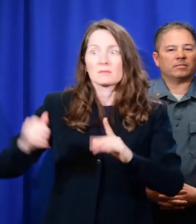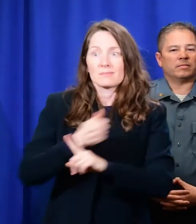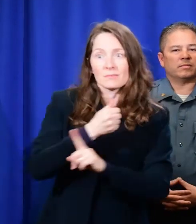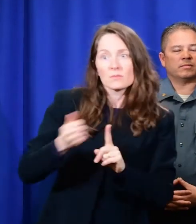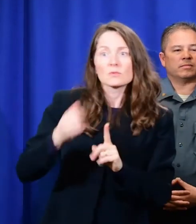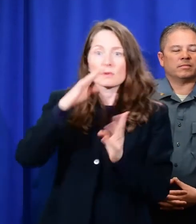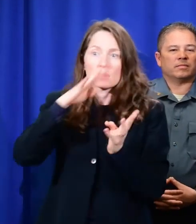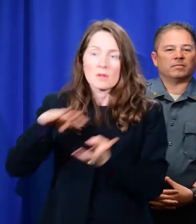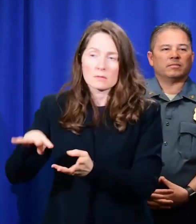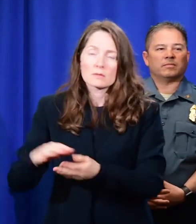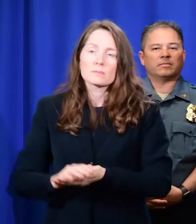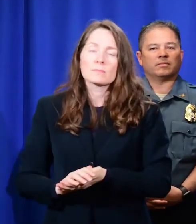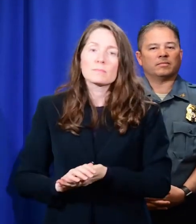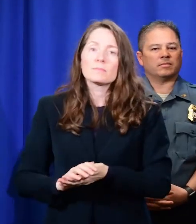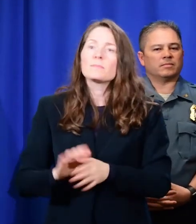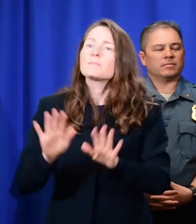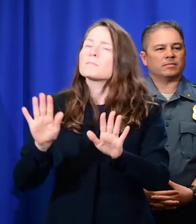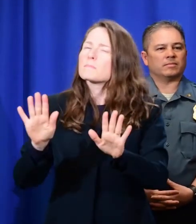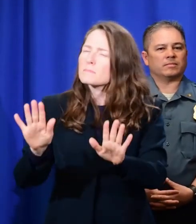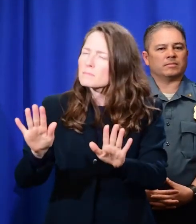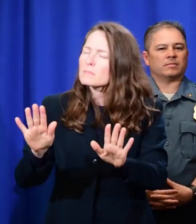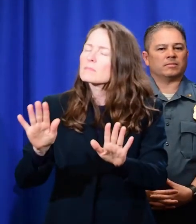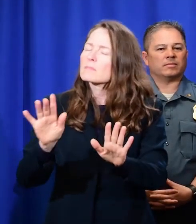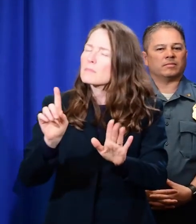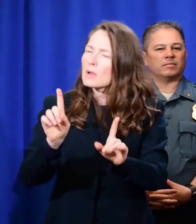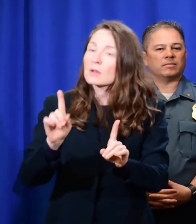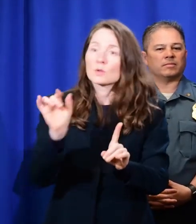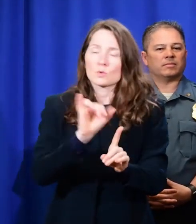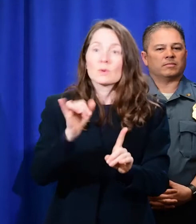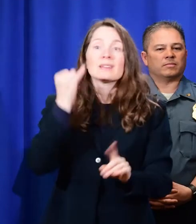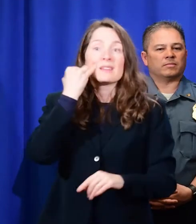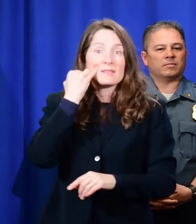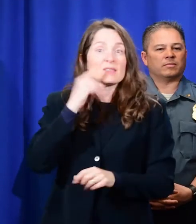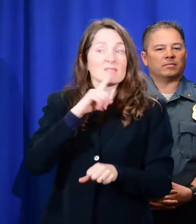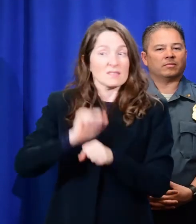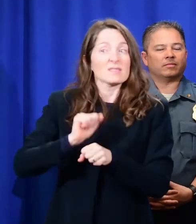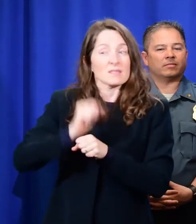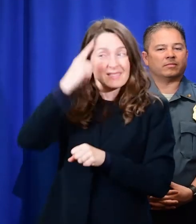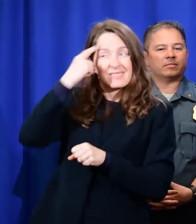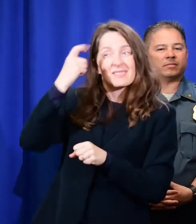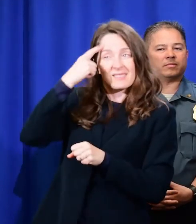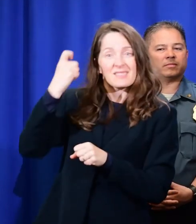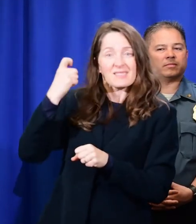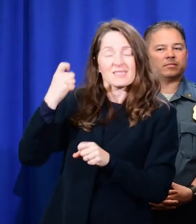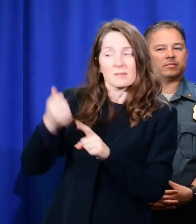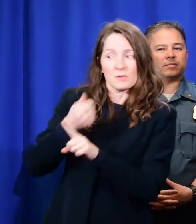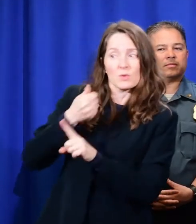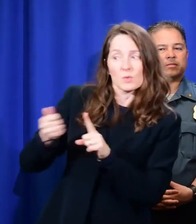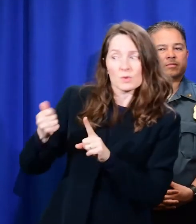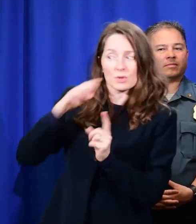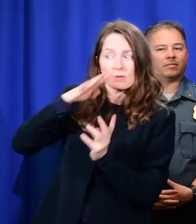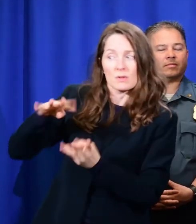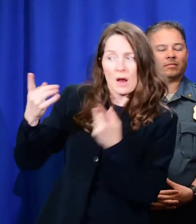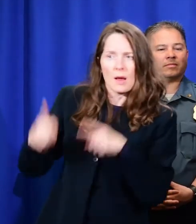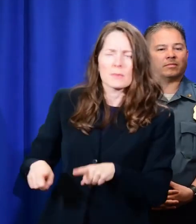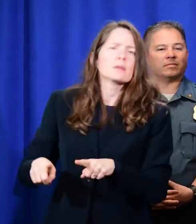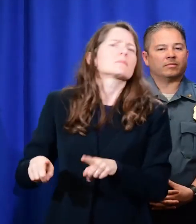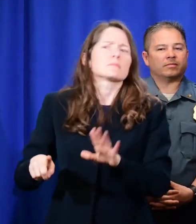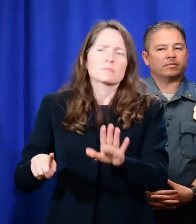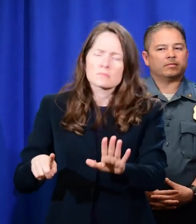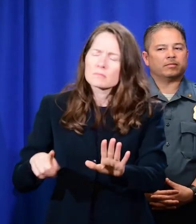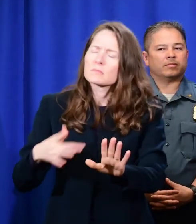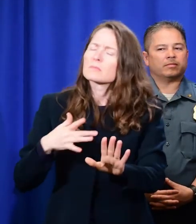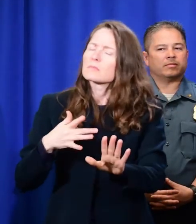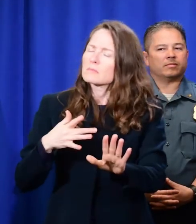be aware and willing to report something if you have any concerns about child abuse or neglect. We want to do everything